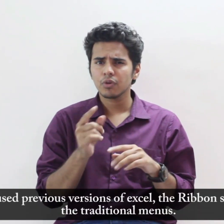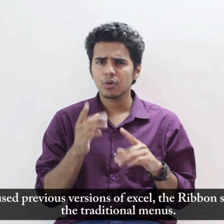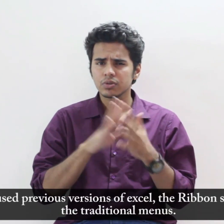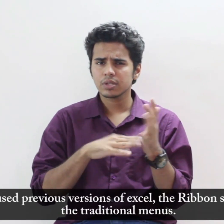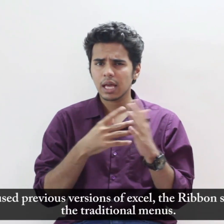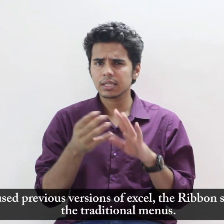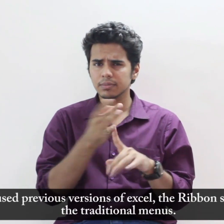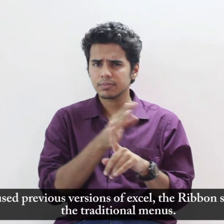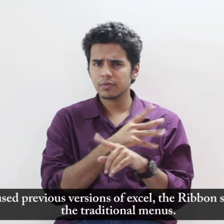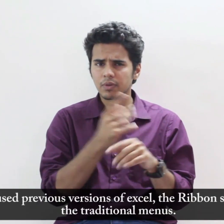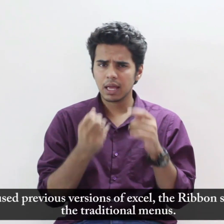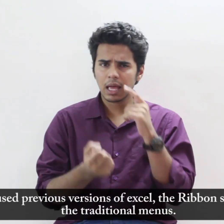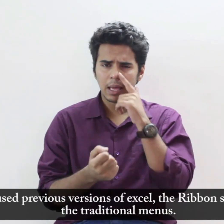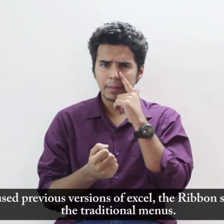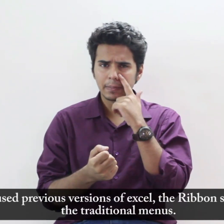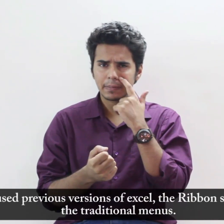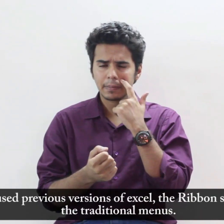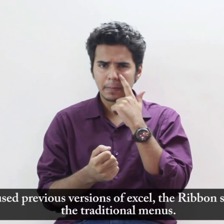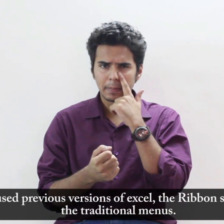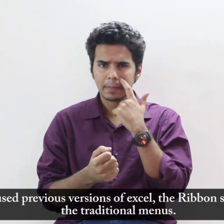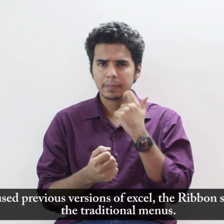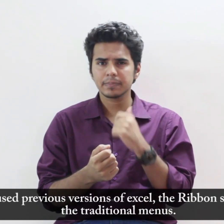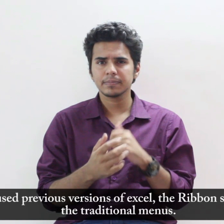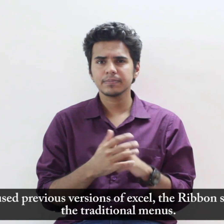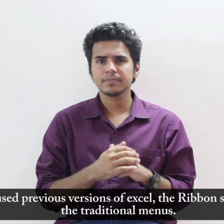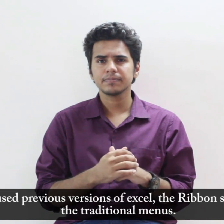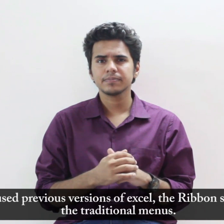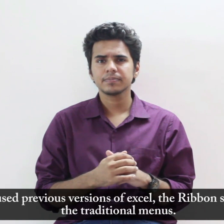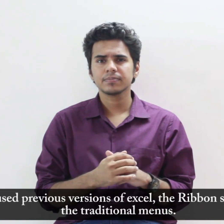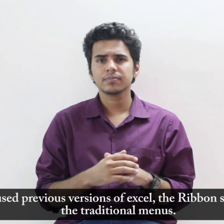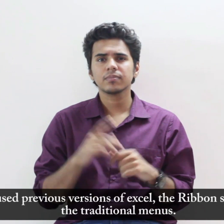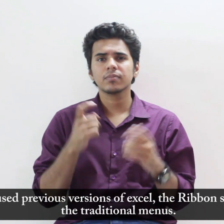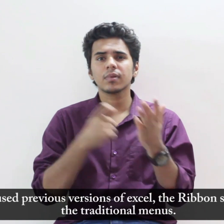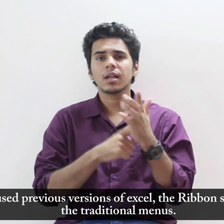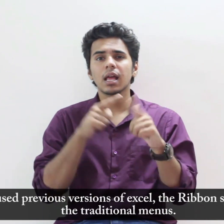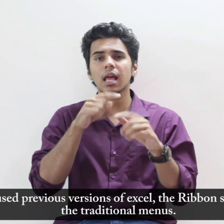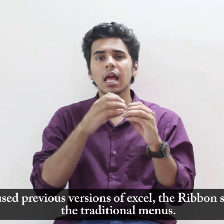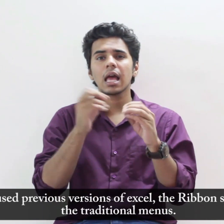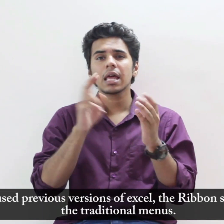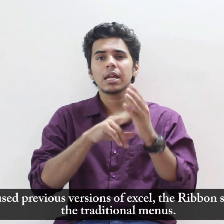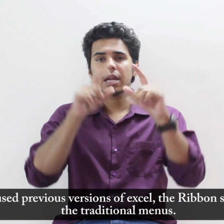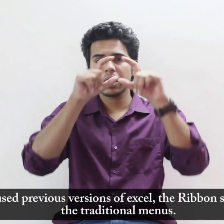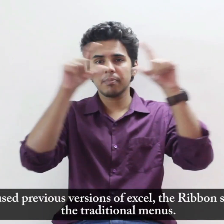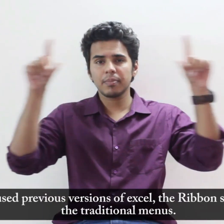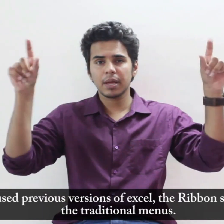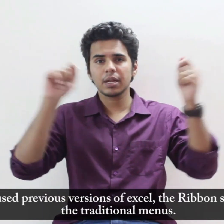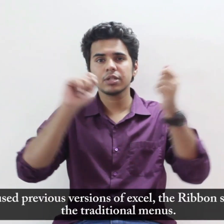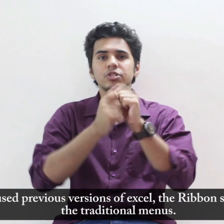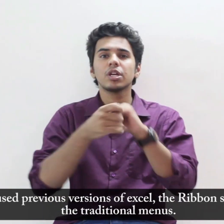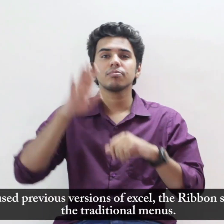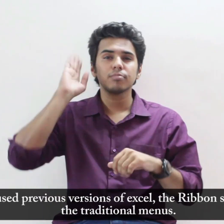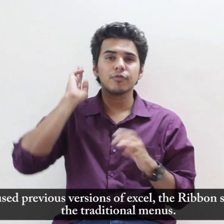If you have used previous version of Excel, the ribbon system replaces the traditional menus.